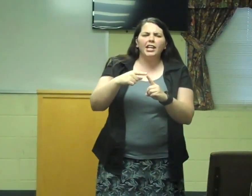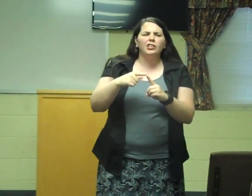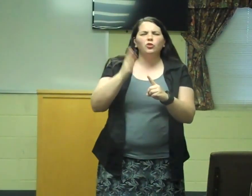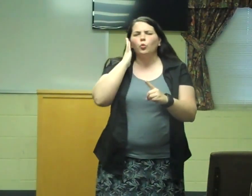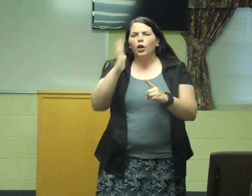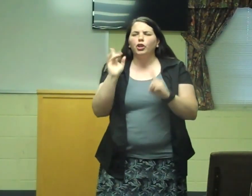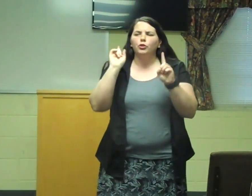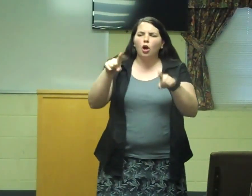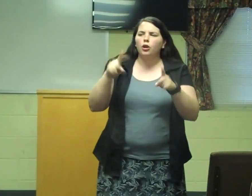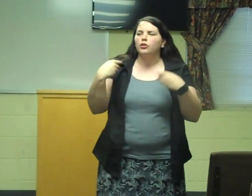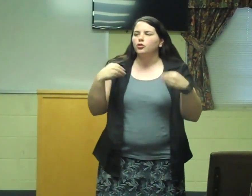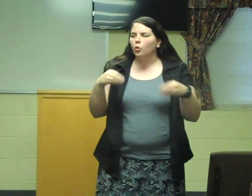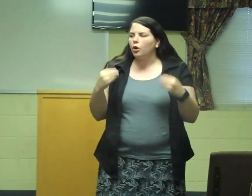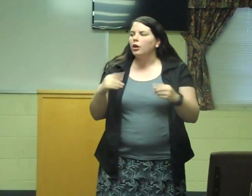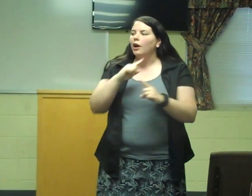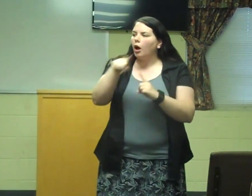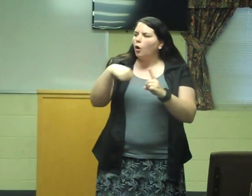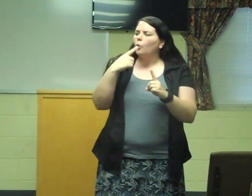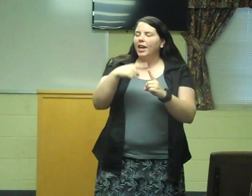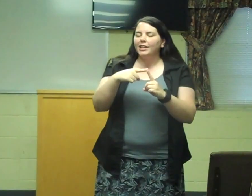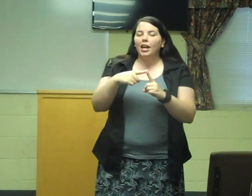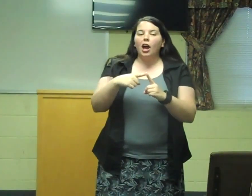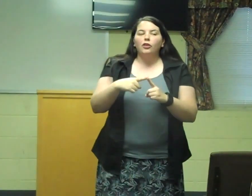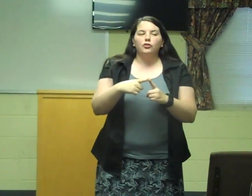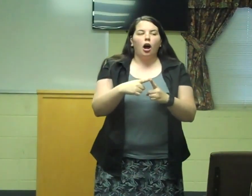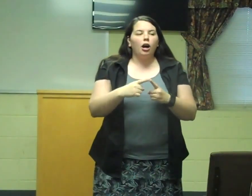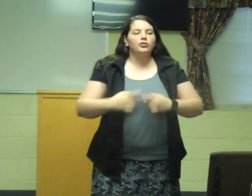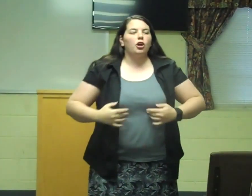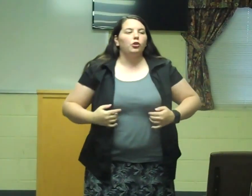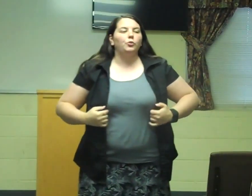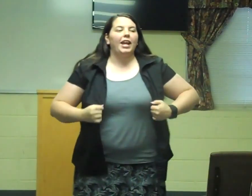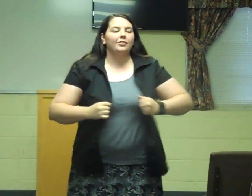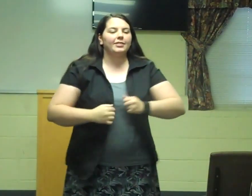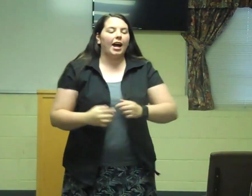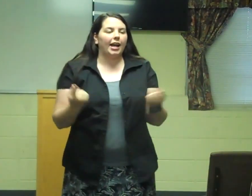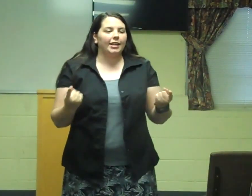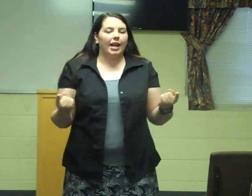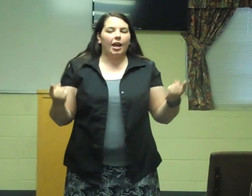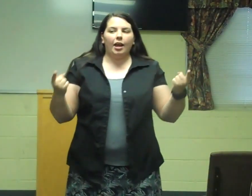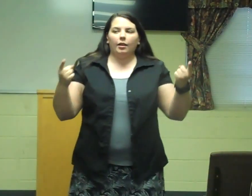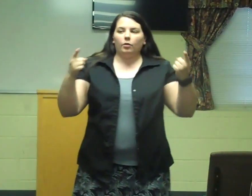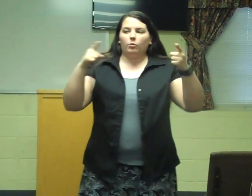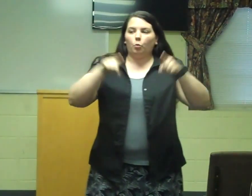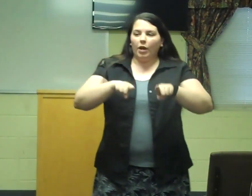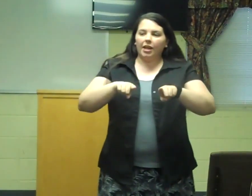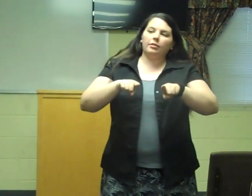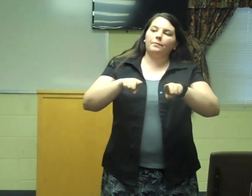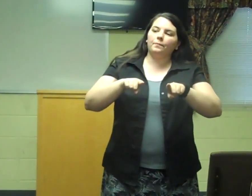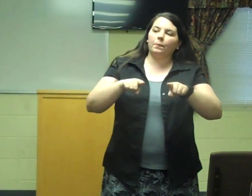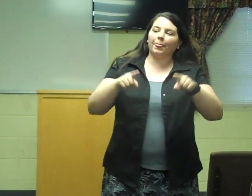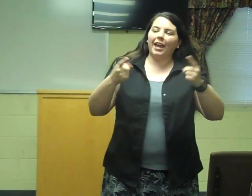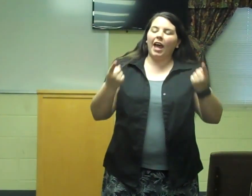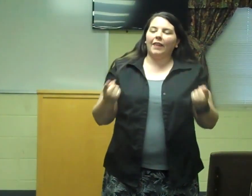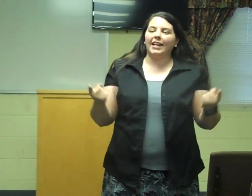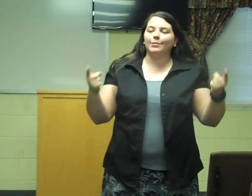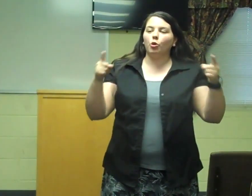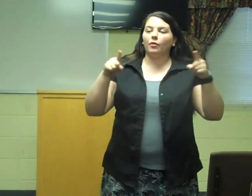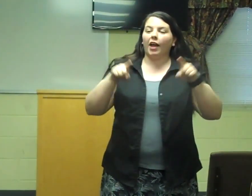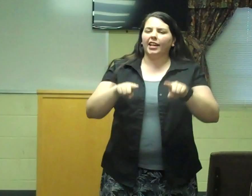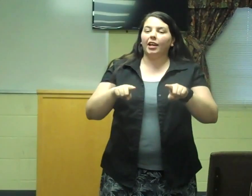when will you go to the store? When. There's also, you can sign when. That's more of like,